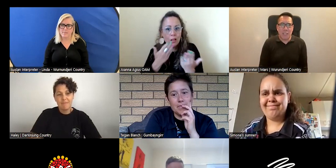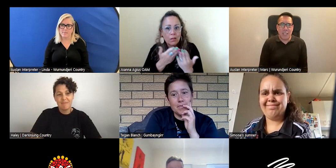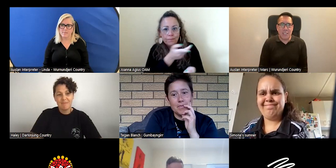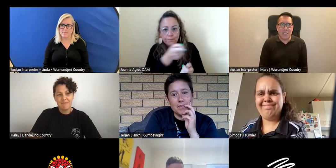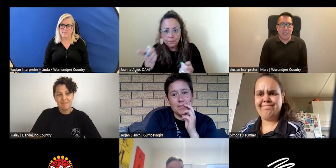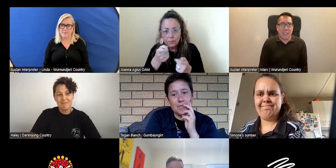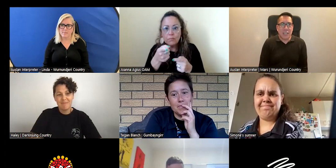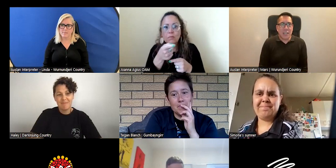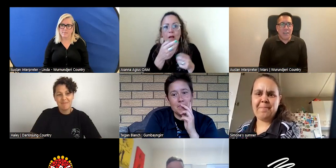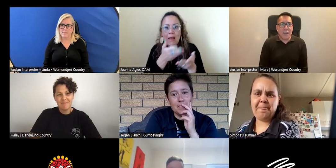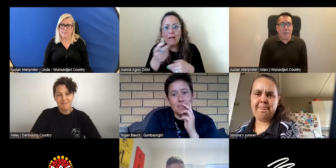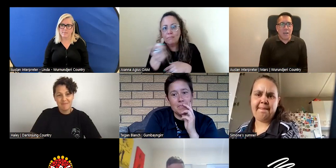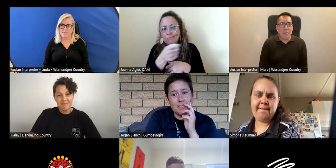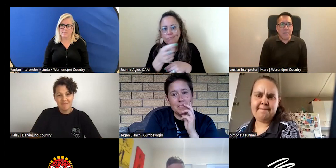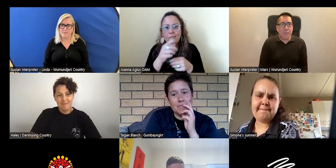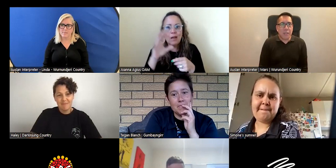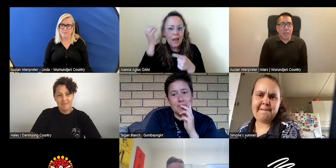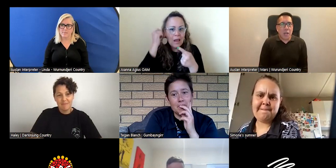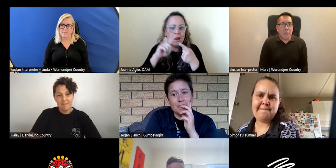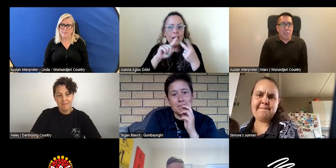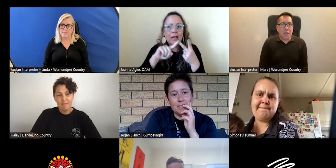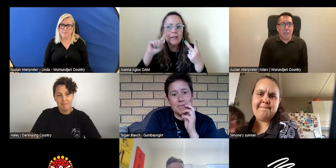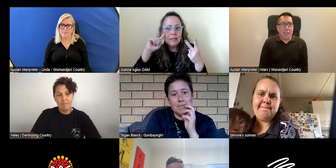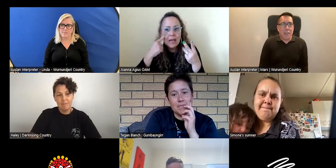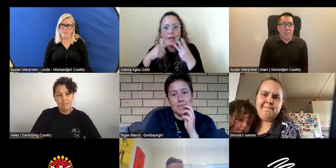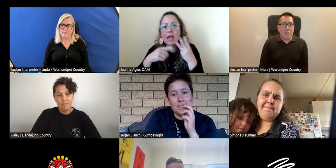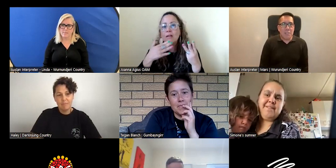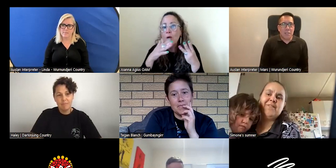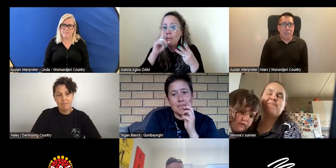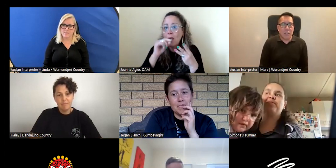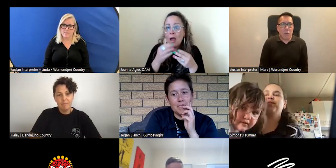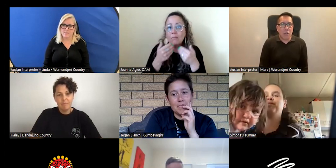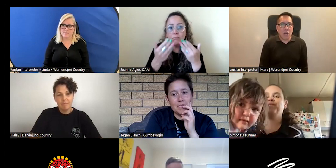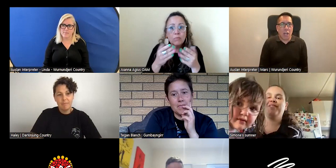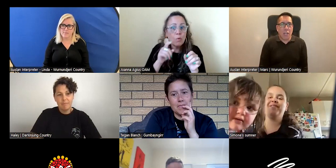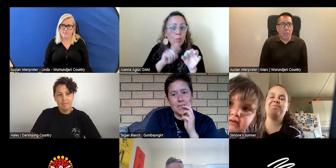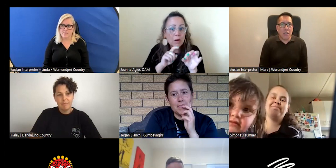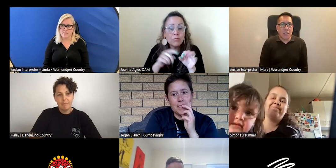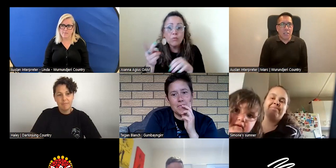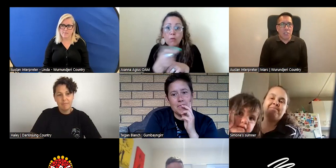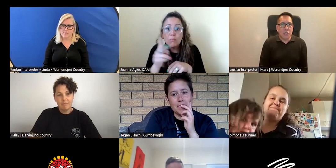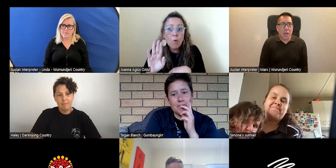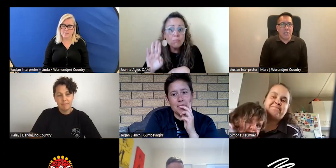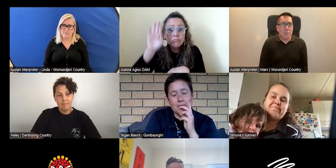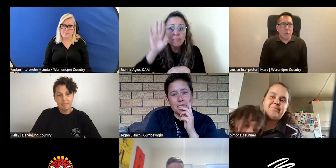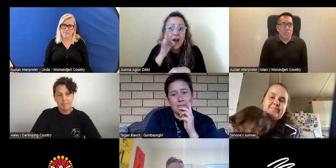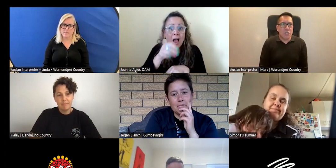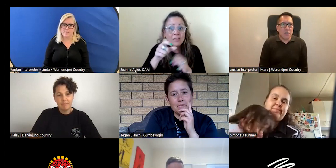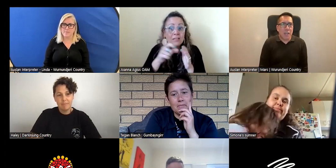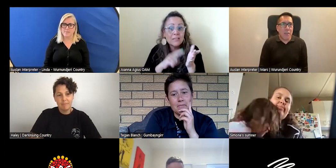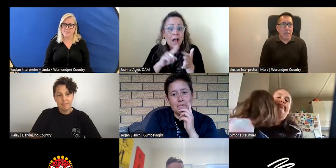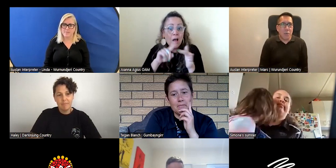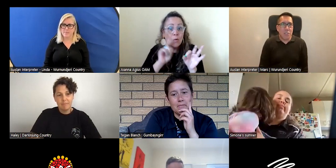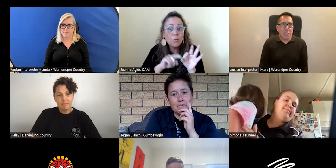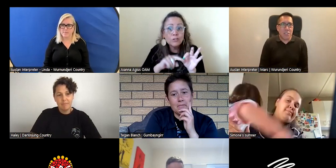is fantastic. Now, I'm just going to let the others that are online to ask some questions